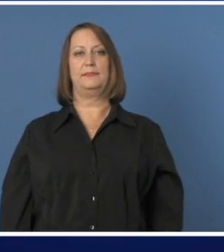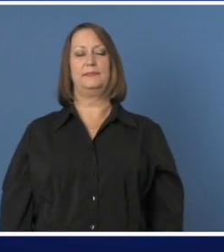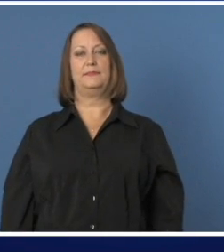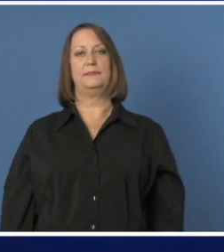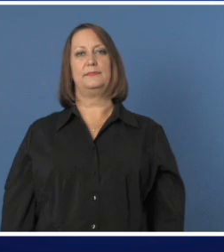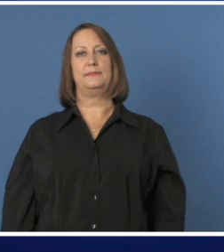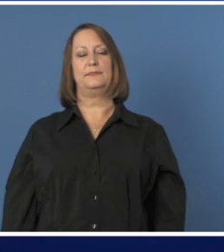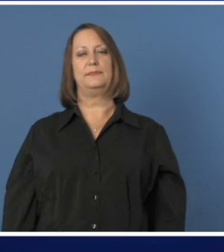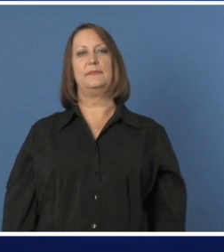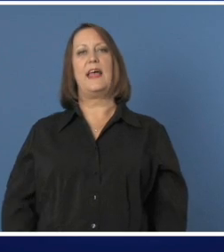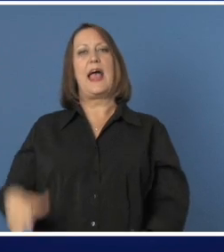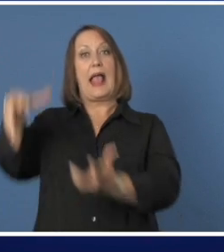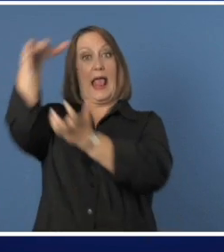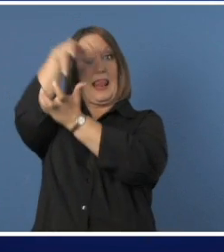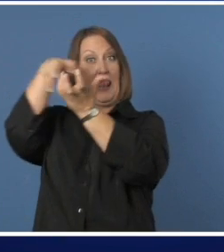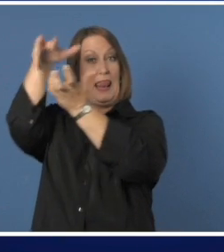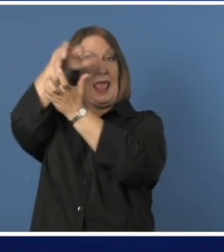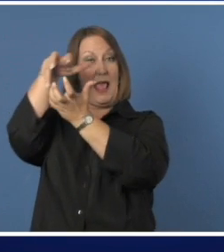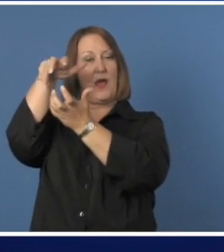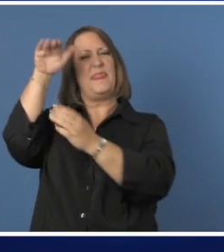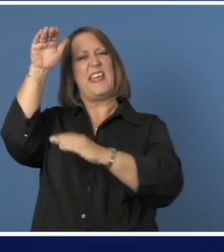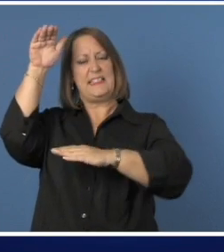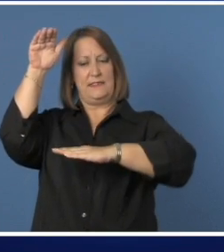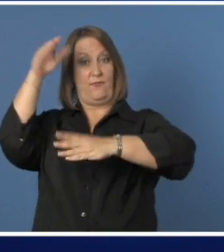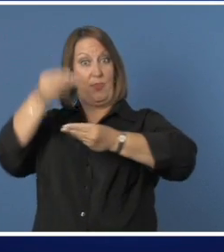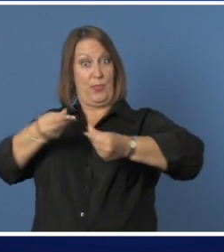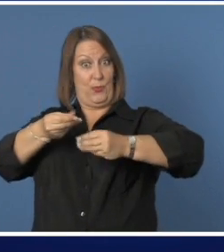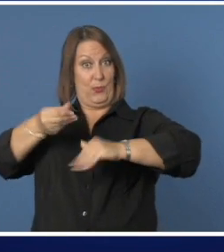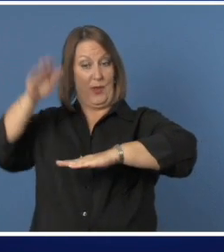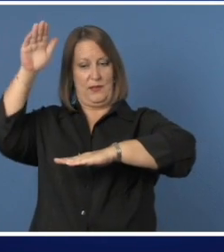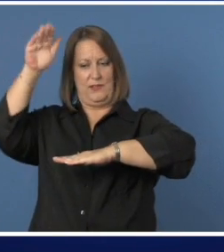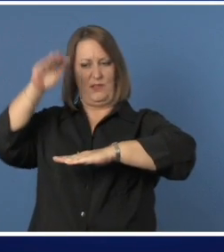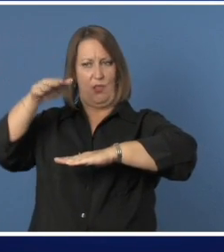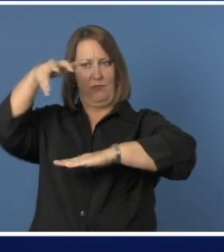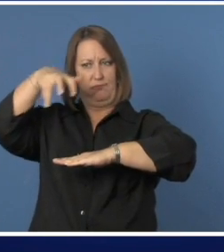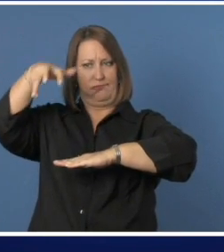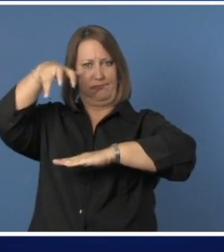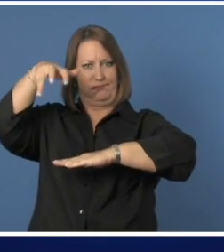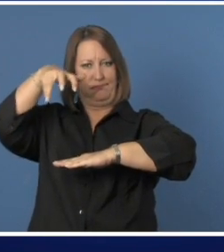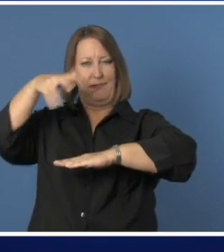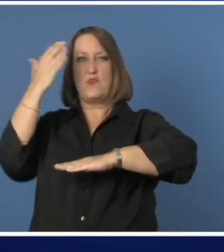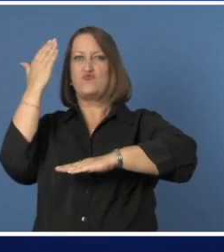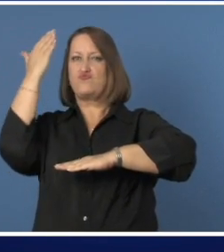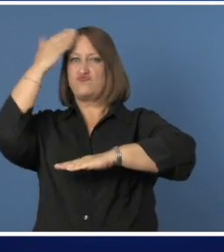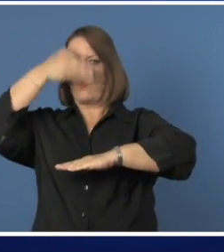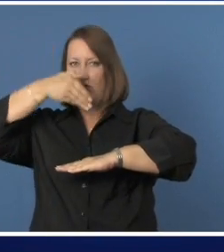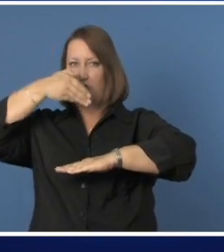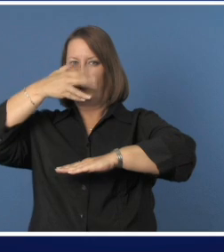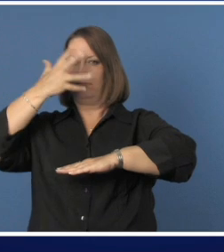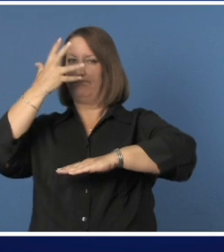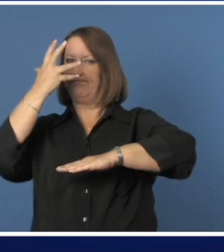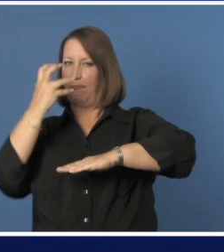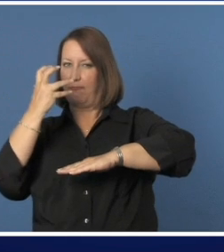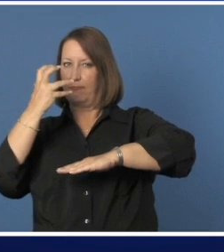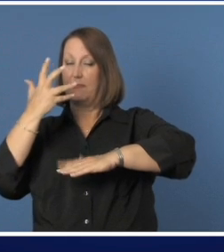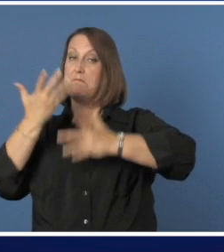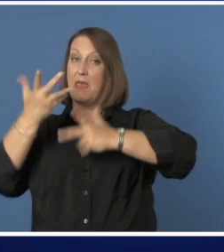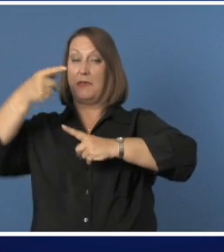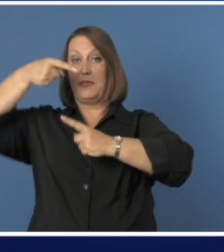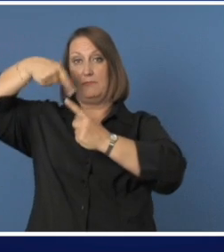a large dark low-lying cloud particularly if rotating